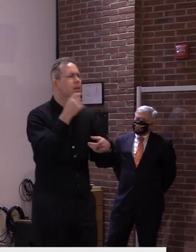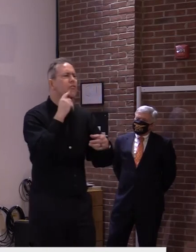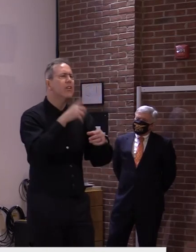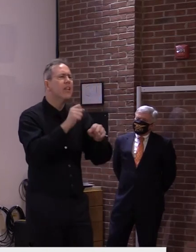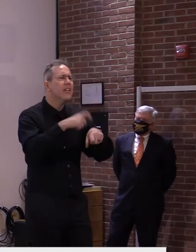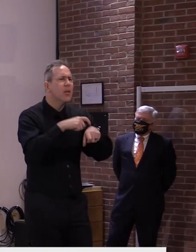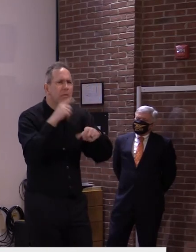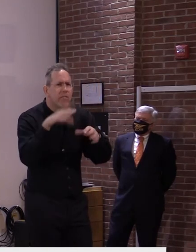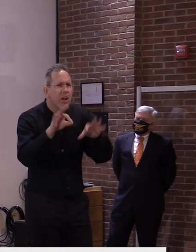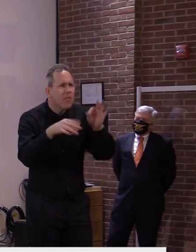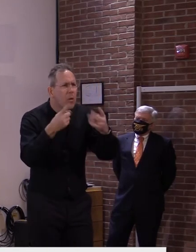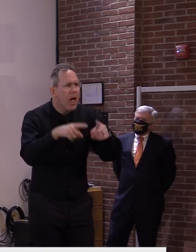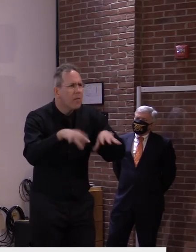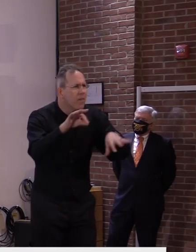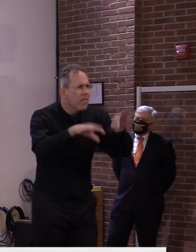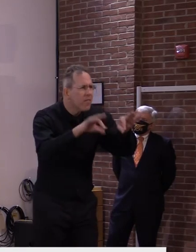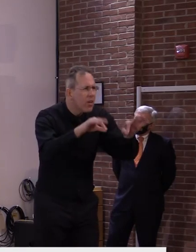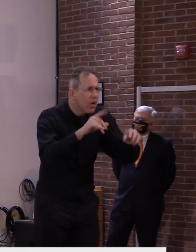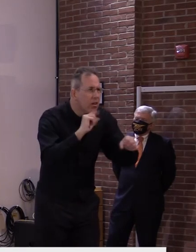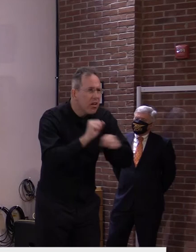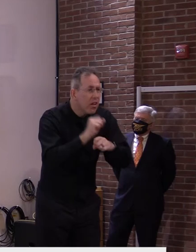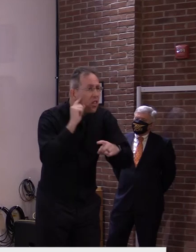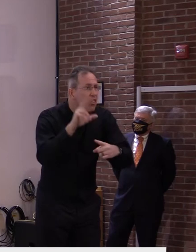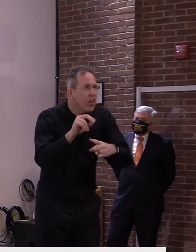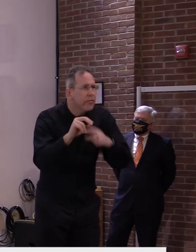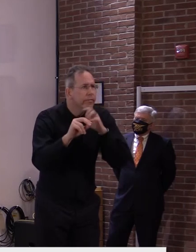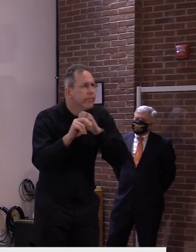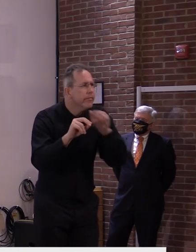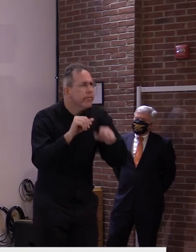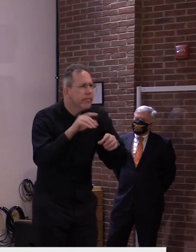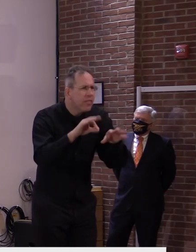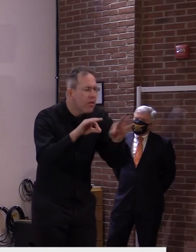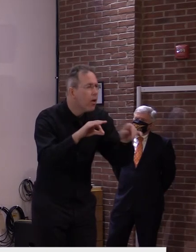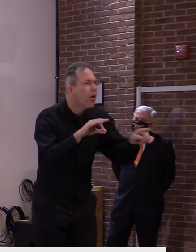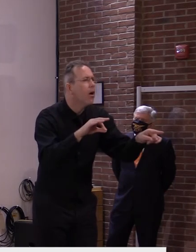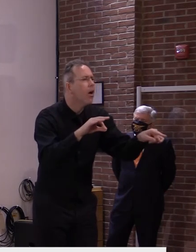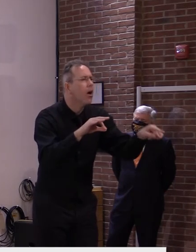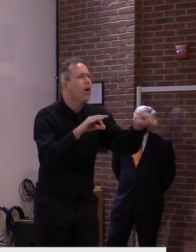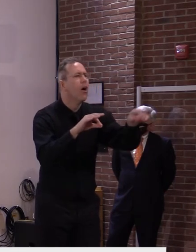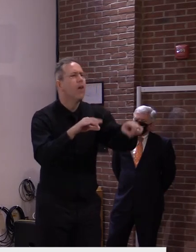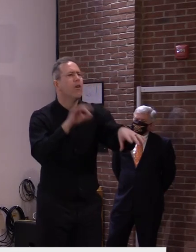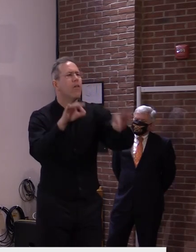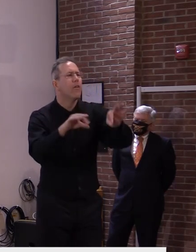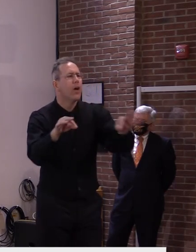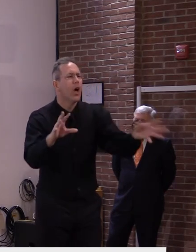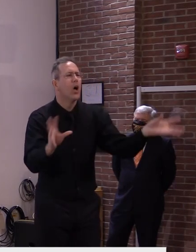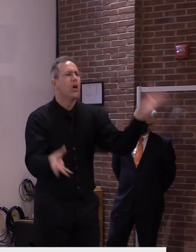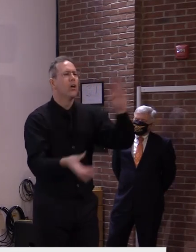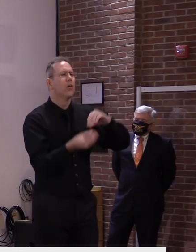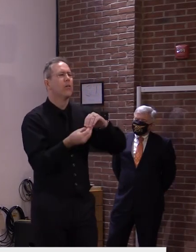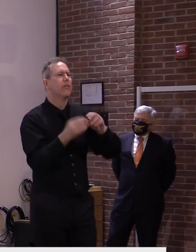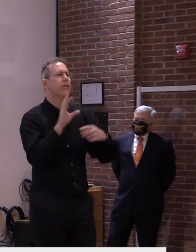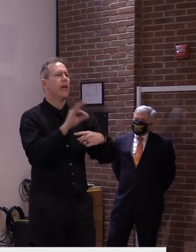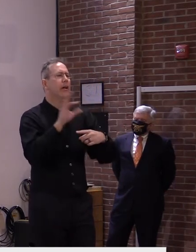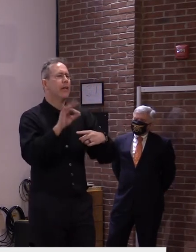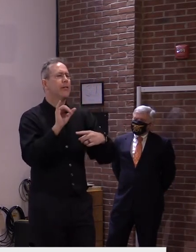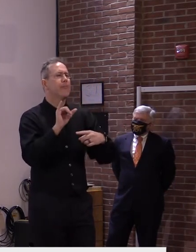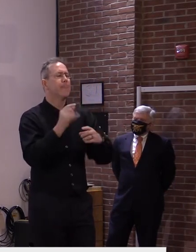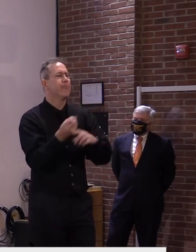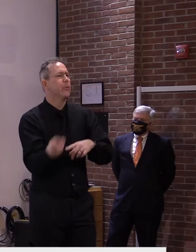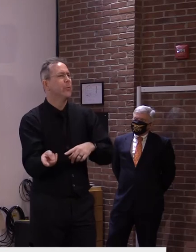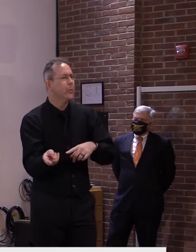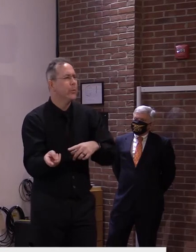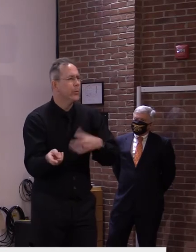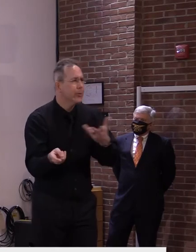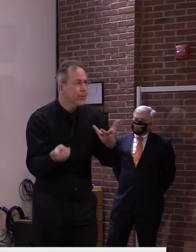30, but again, in the context of we've received by now 100,000 doses in the state